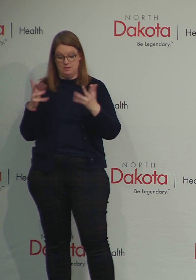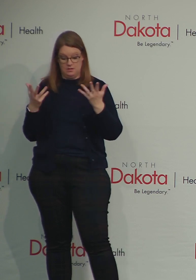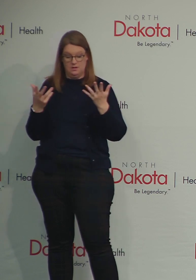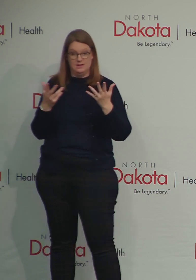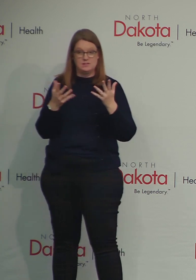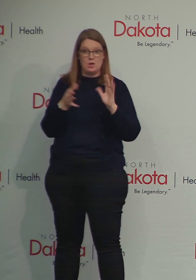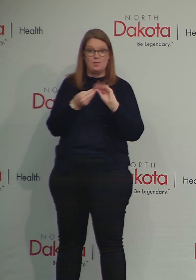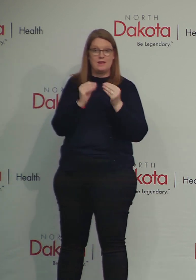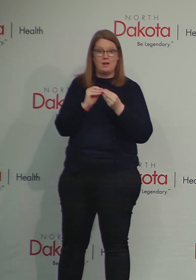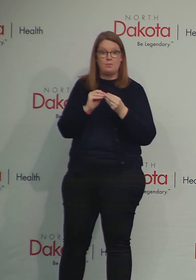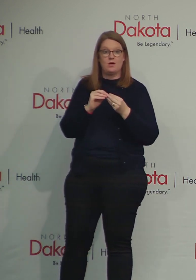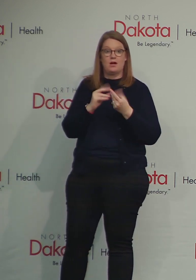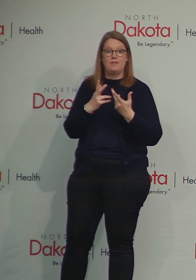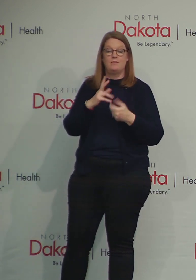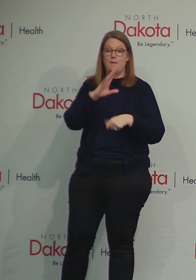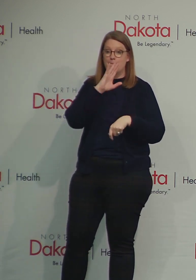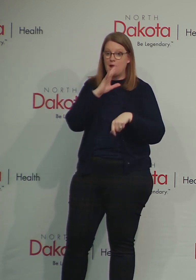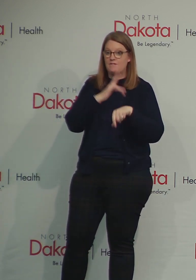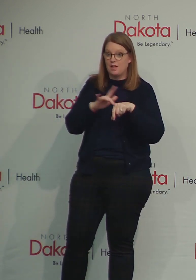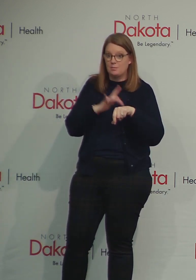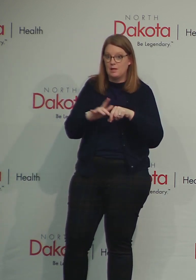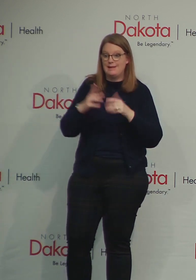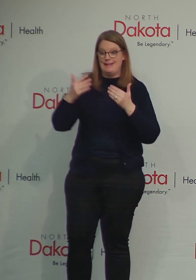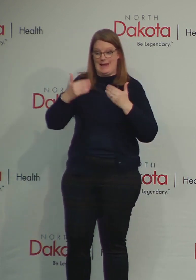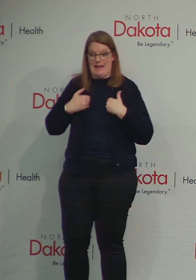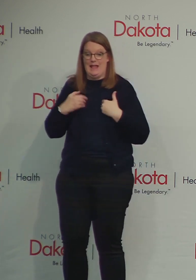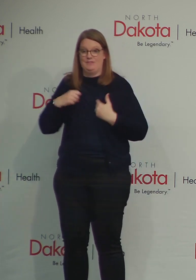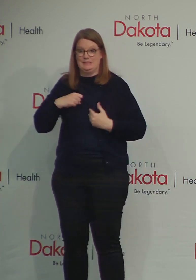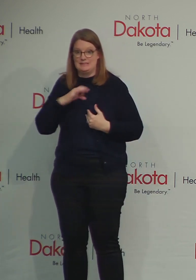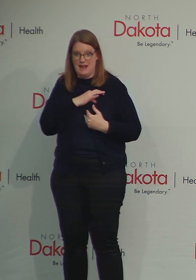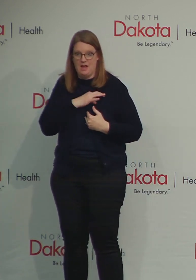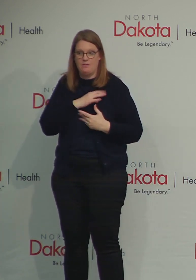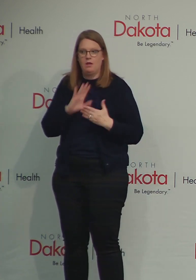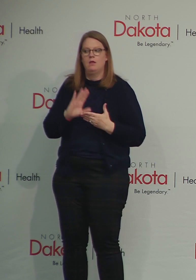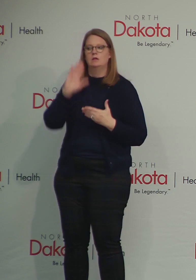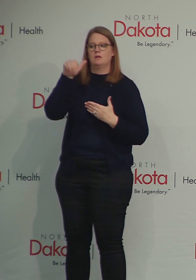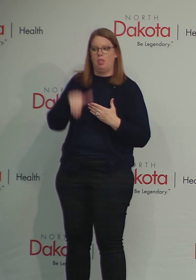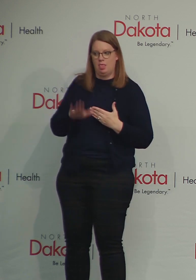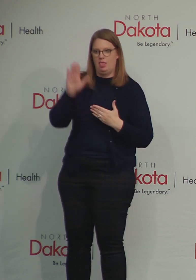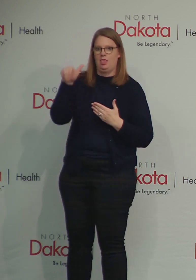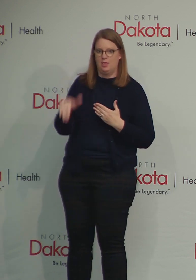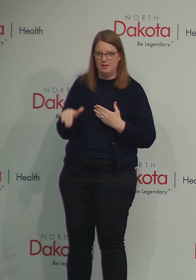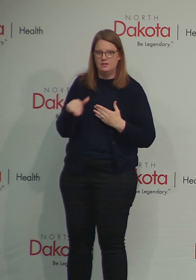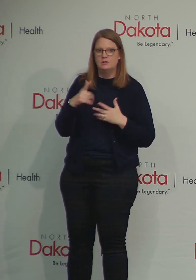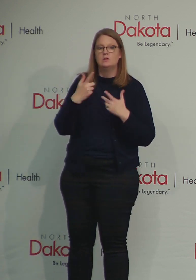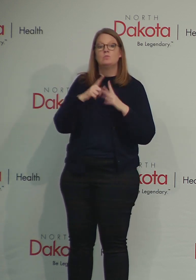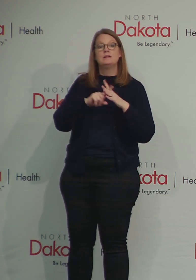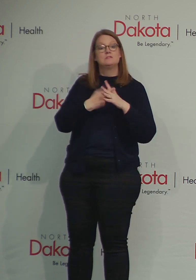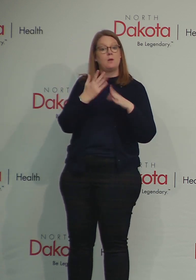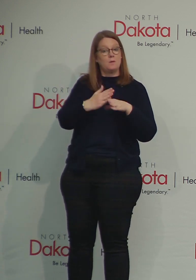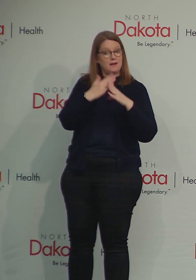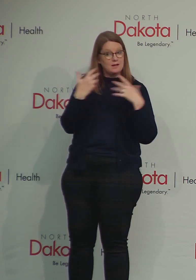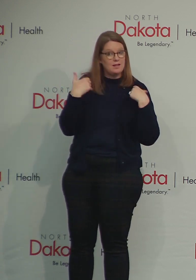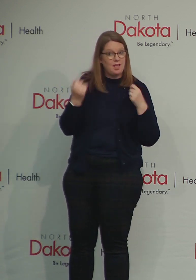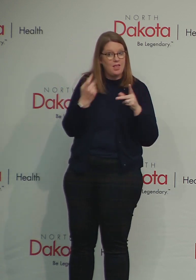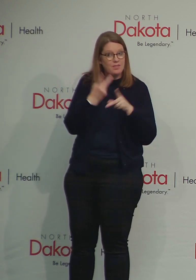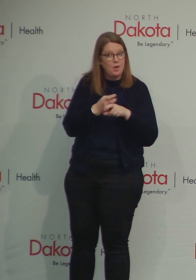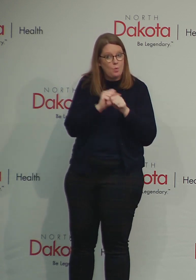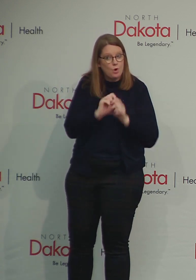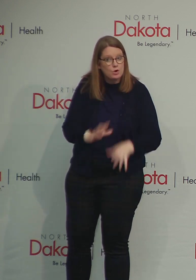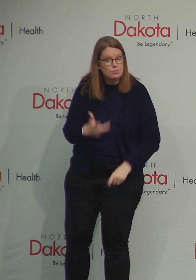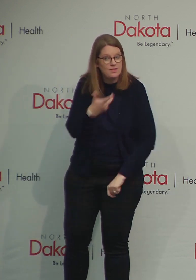is going up and down based on COVID cases and COVID close contacts. So we start protecting the healthcare workers with the